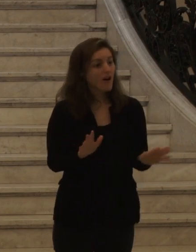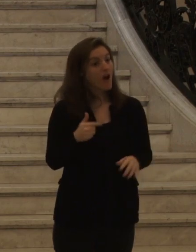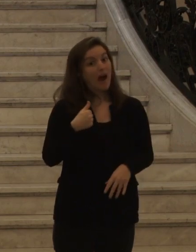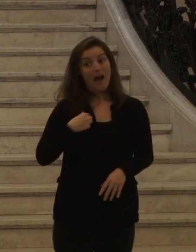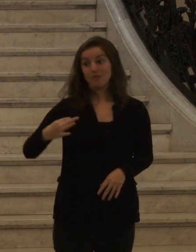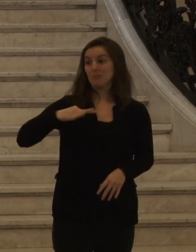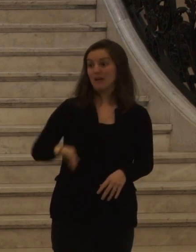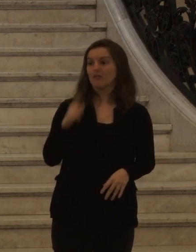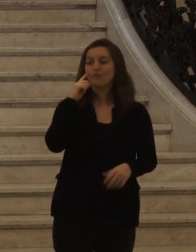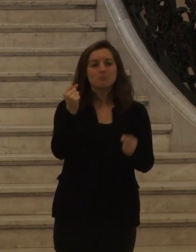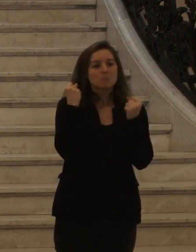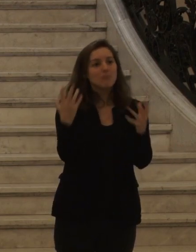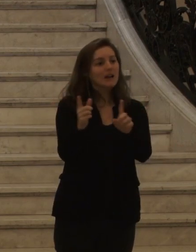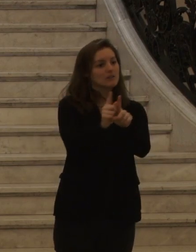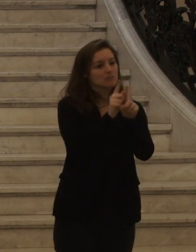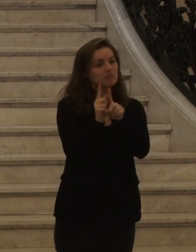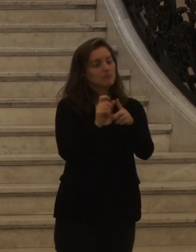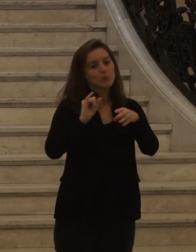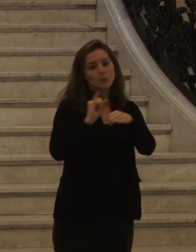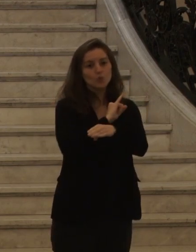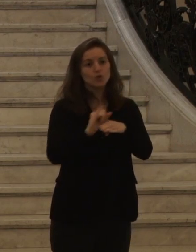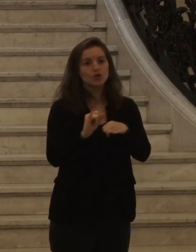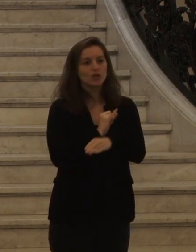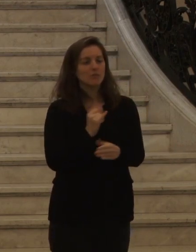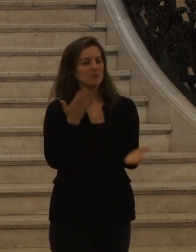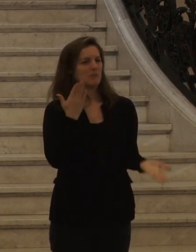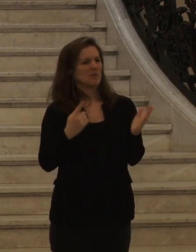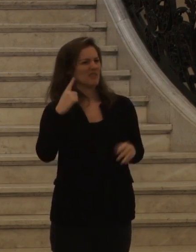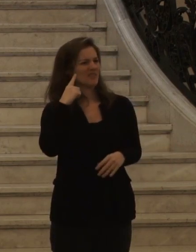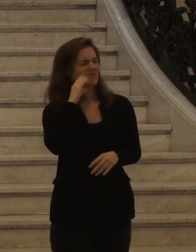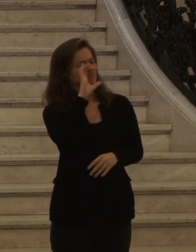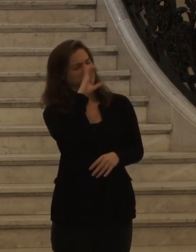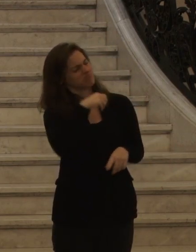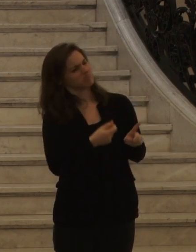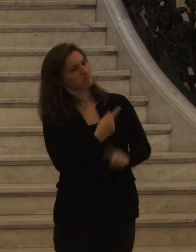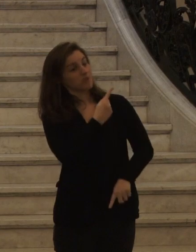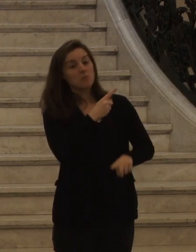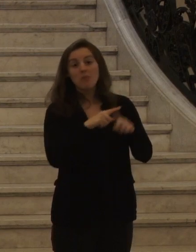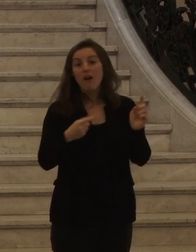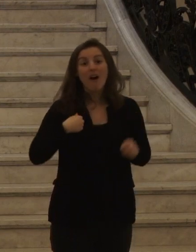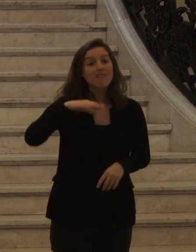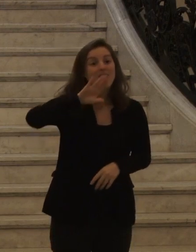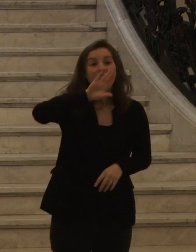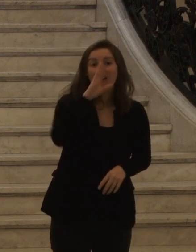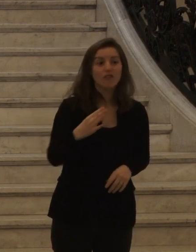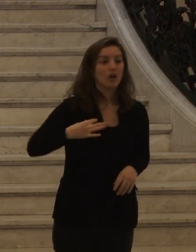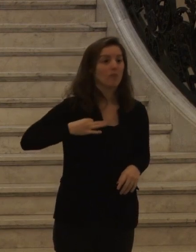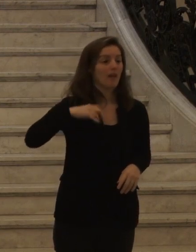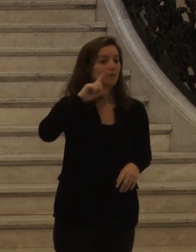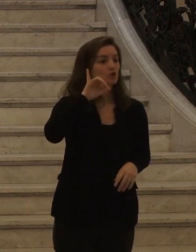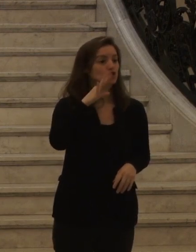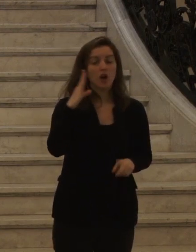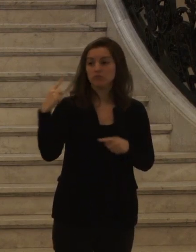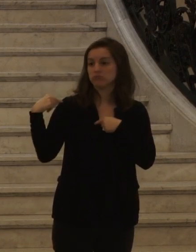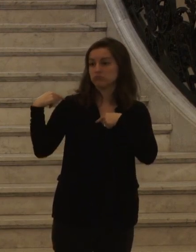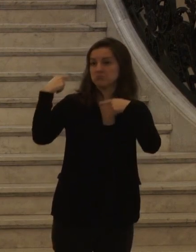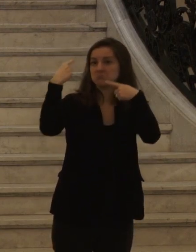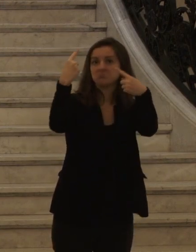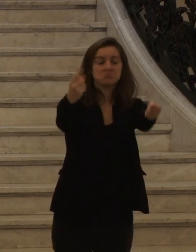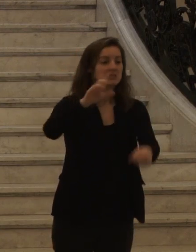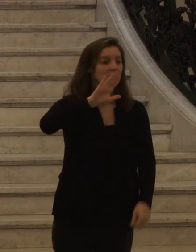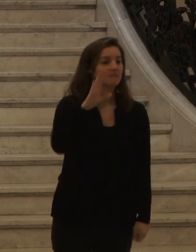and internships along the way. This may sound odd to you, but I have actually never applied for a job. I have never applied